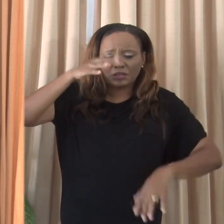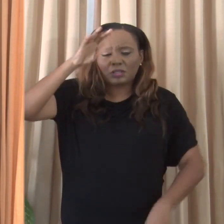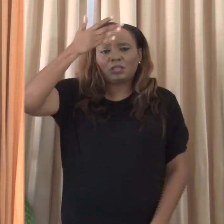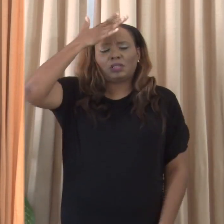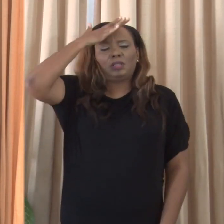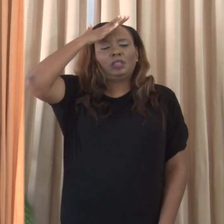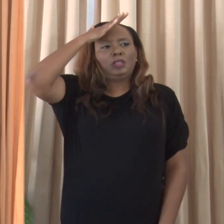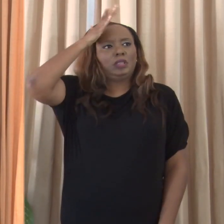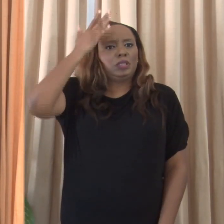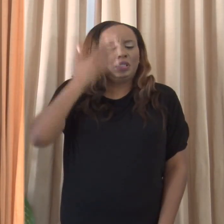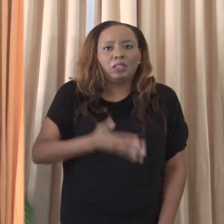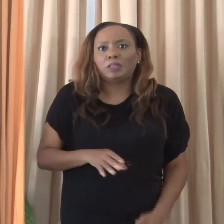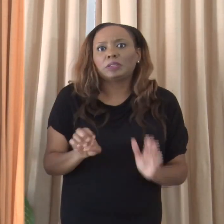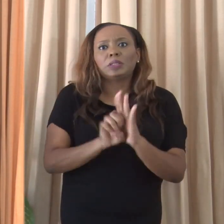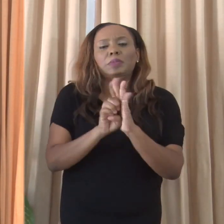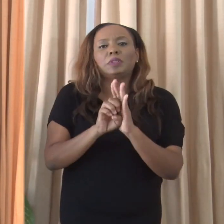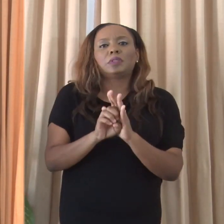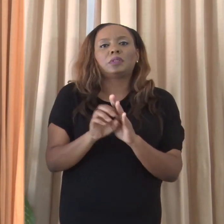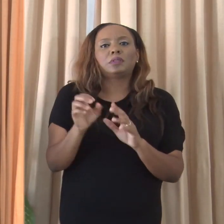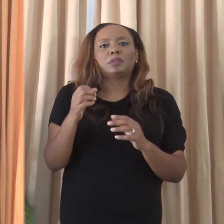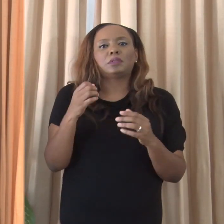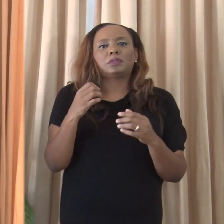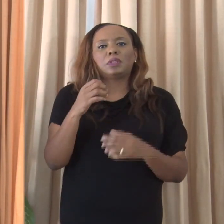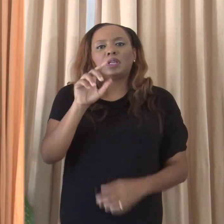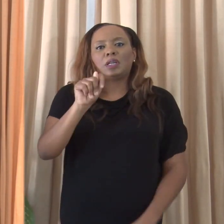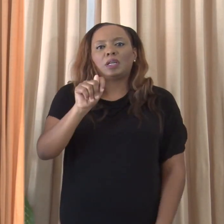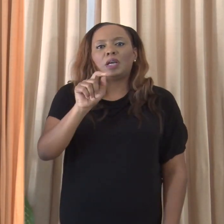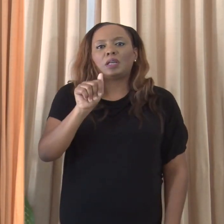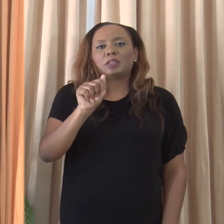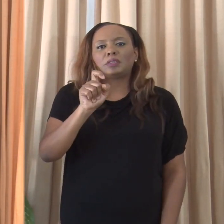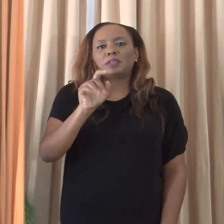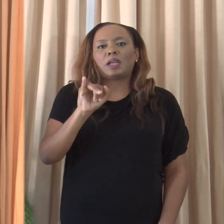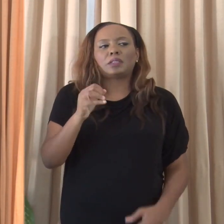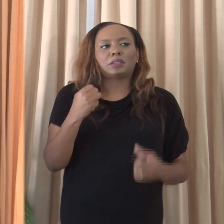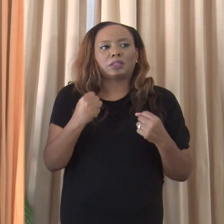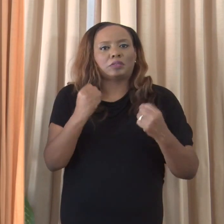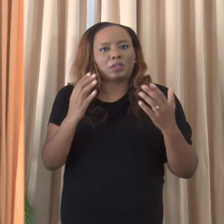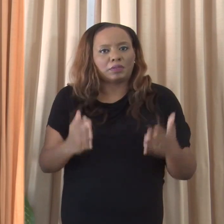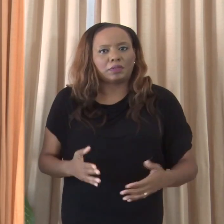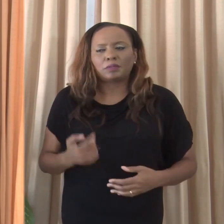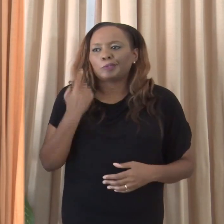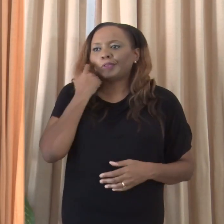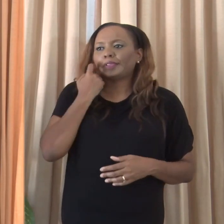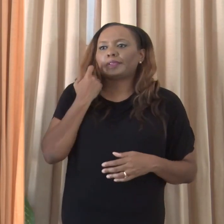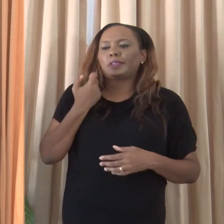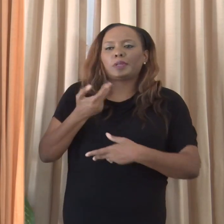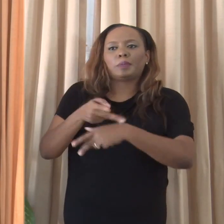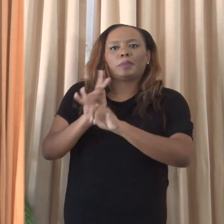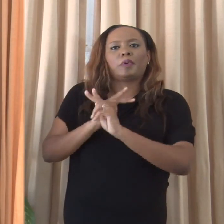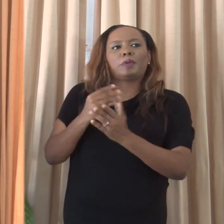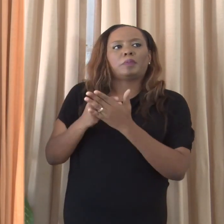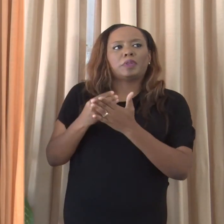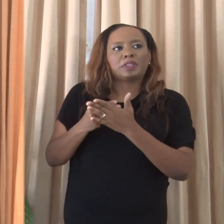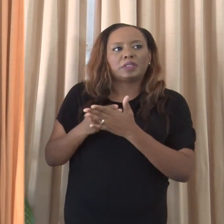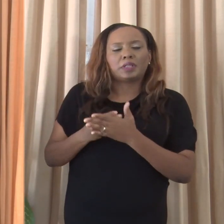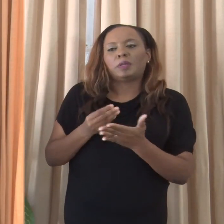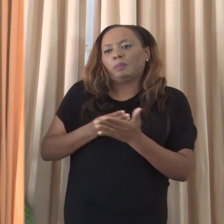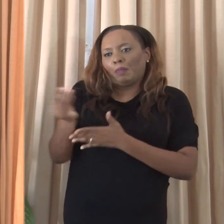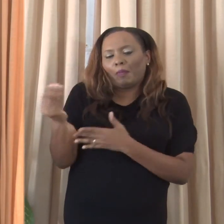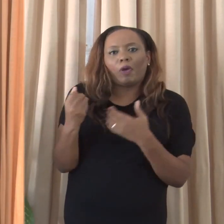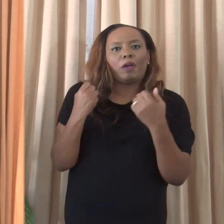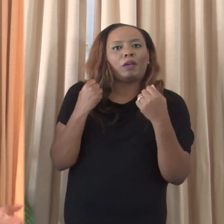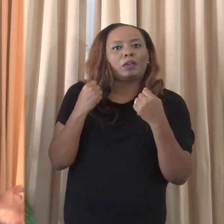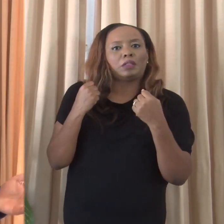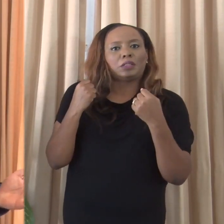for example the taxi operator who recently spent some money getting a loan and then committed to a vehicle